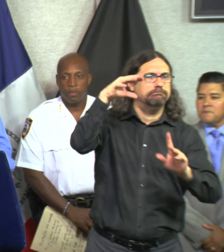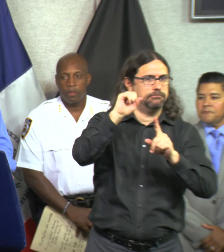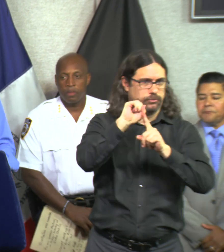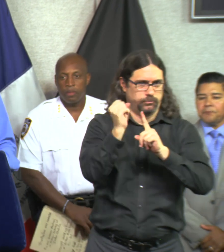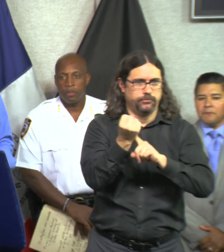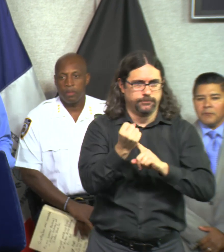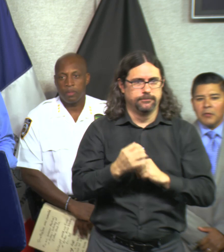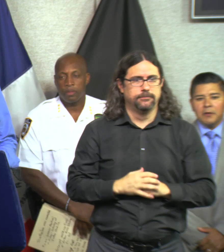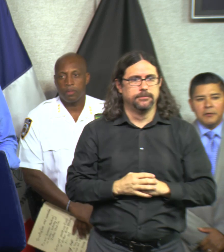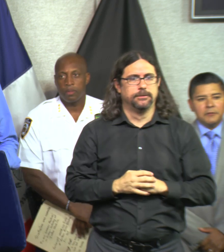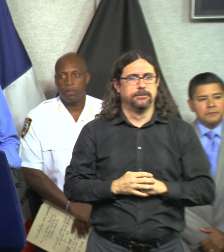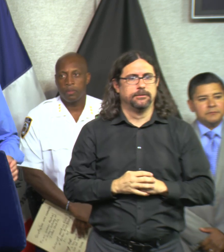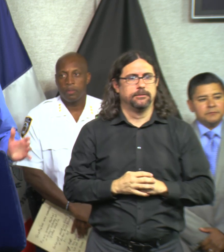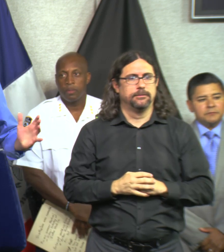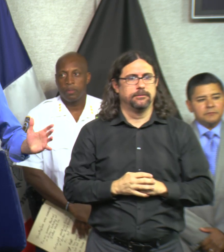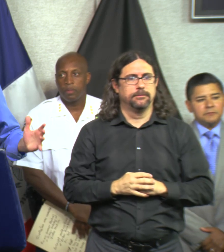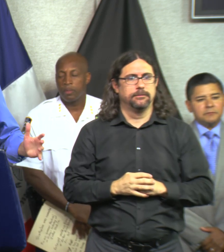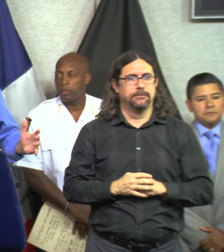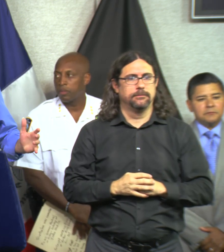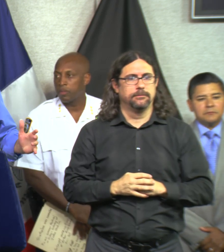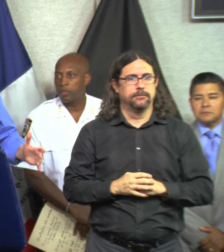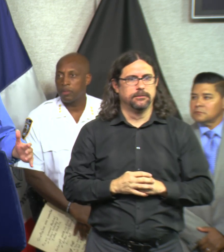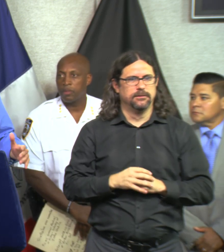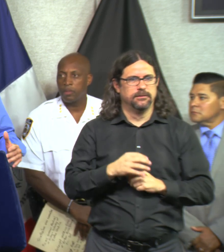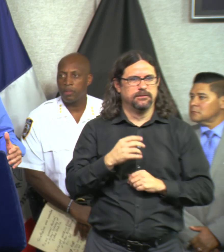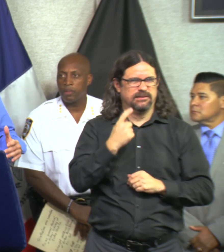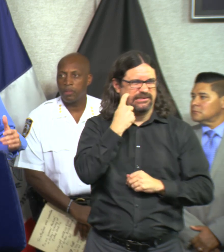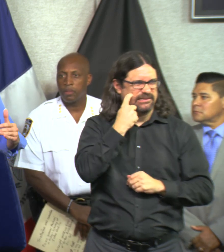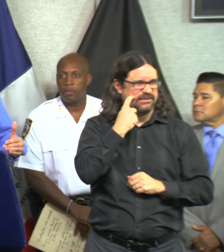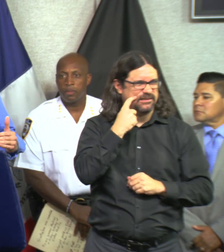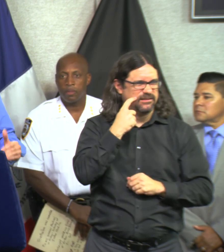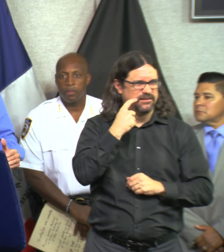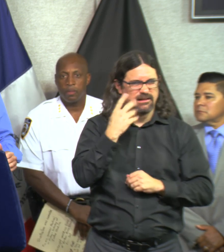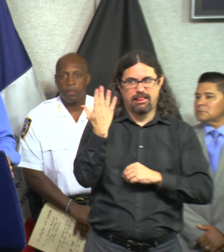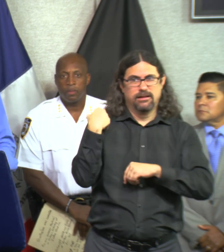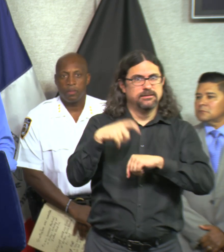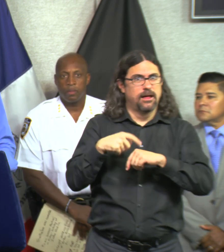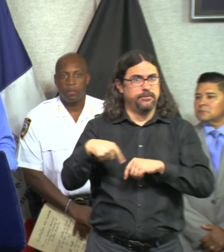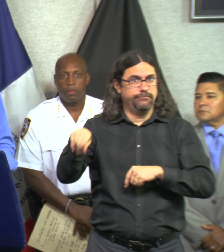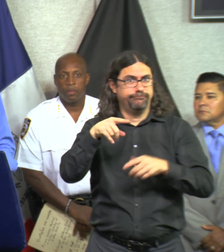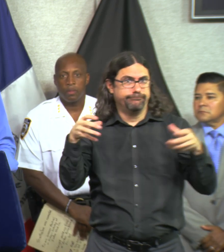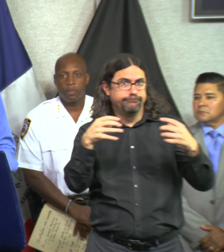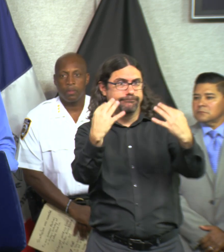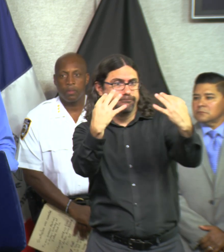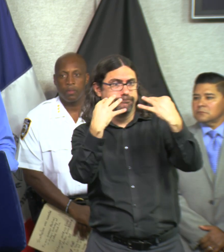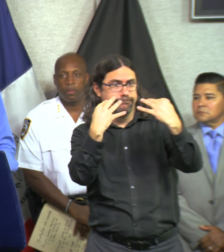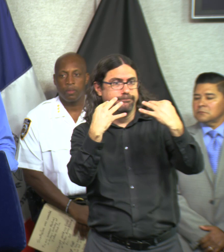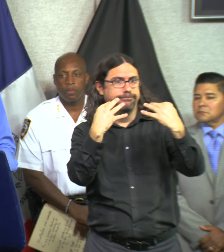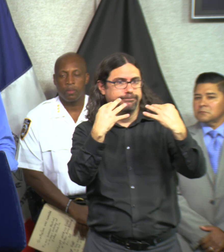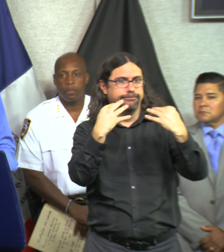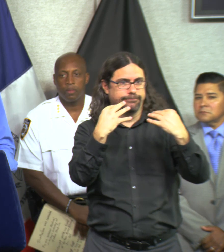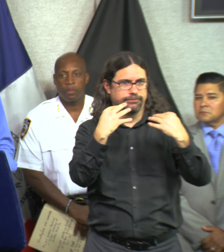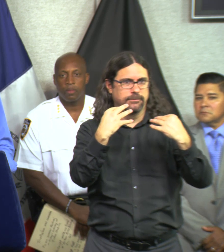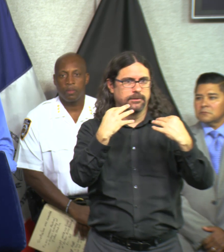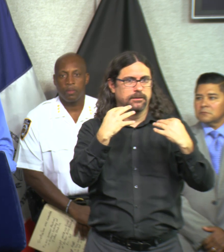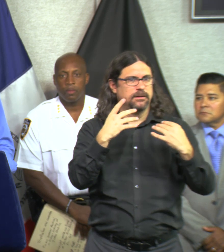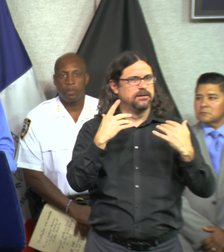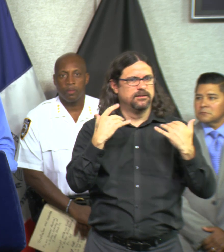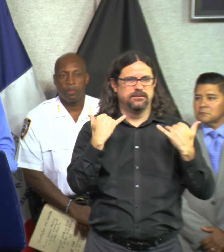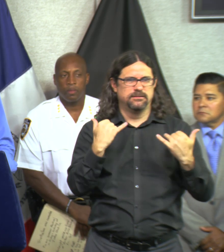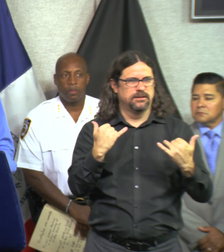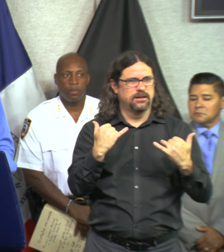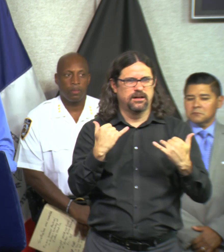we last gathered all here in this room, the situation actually has gotten worse in terms of this coming